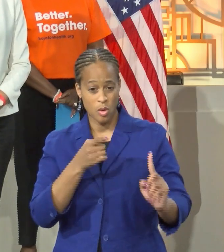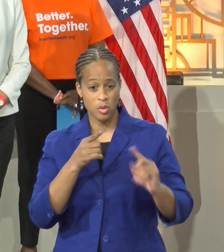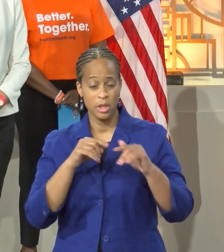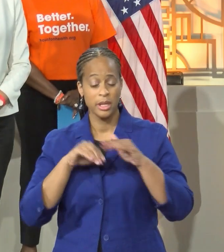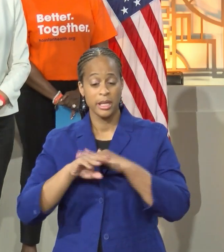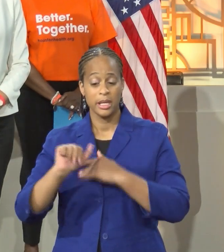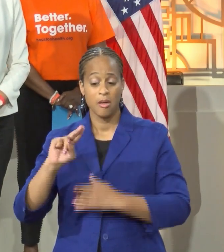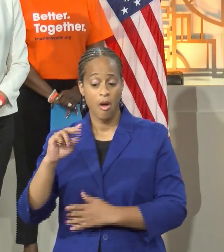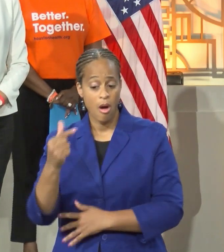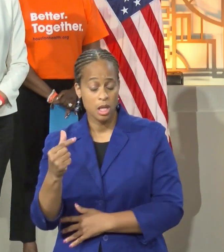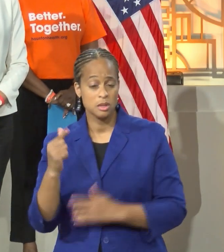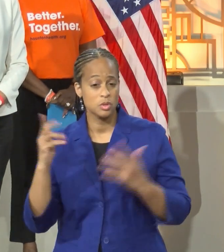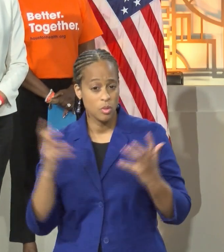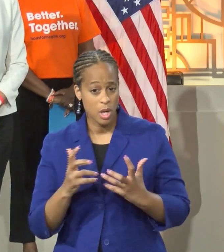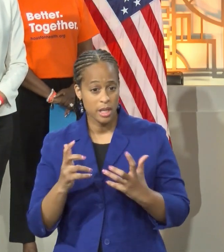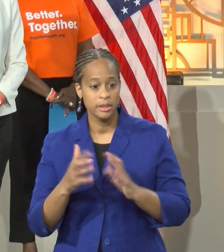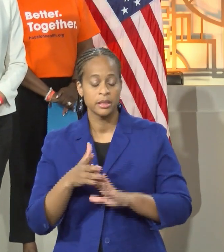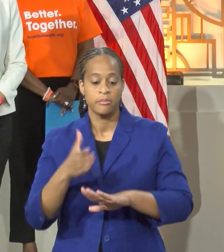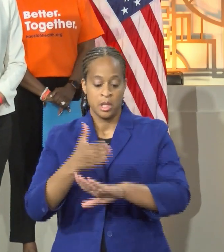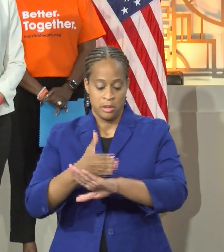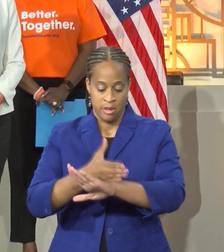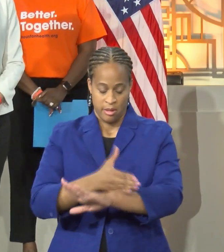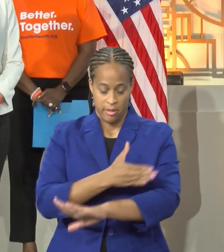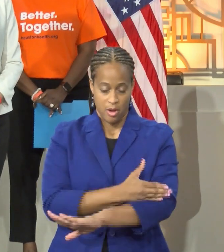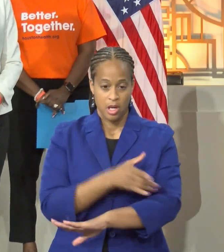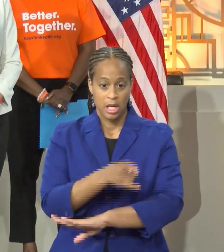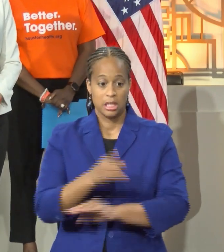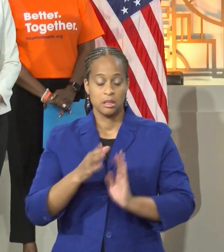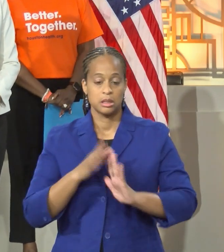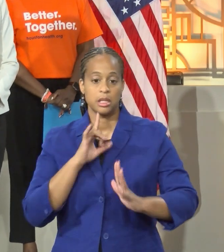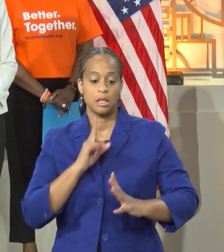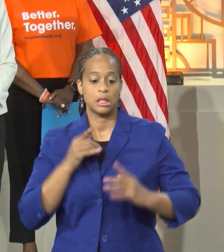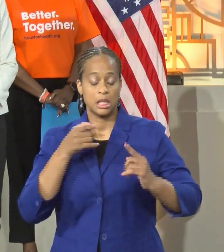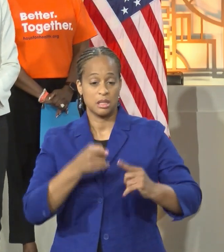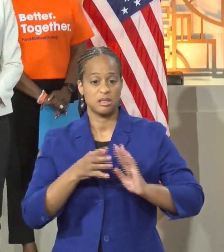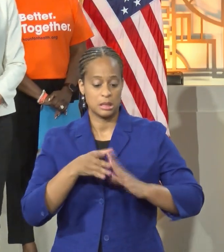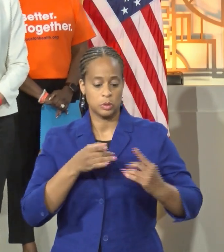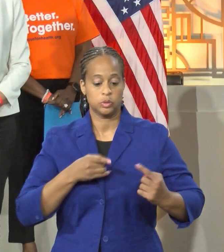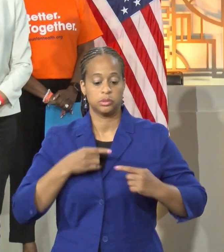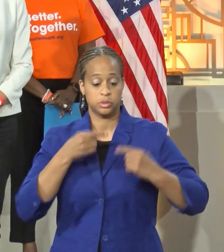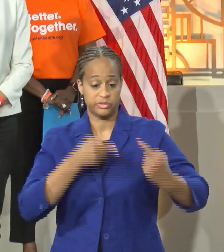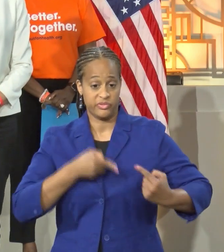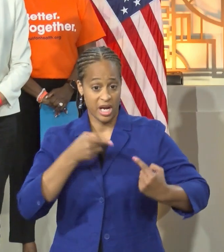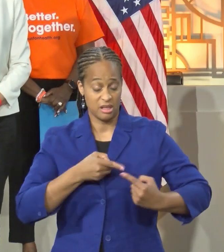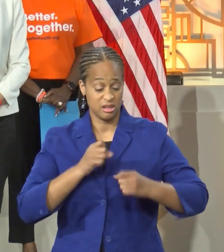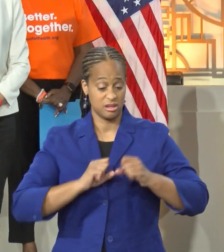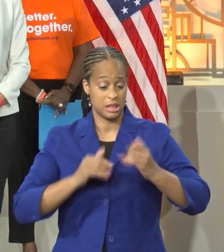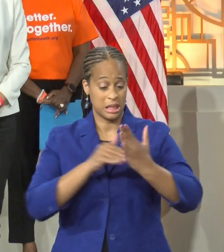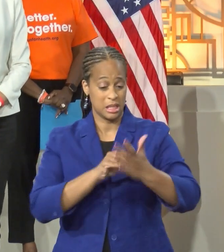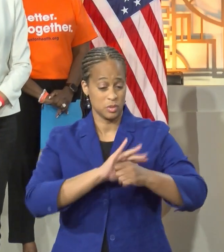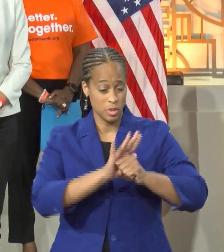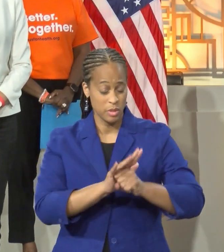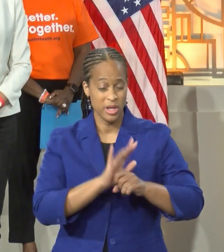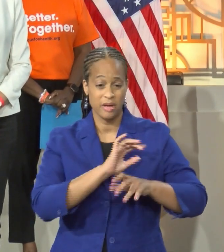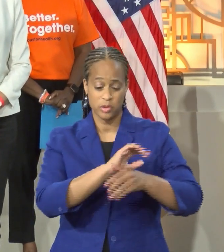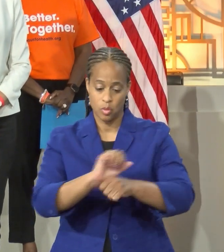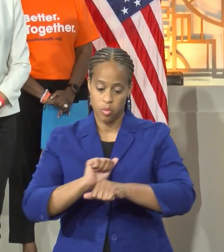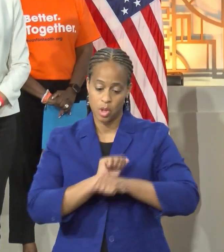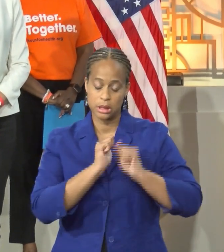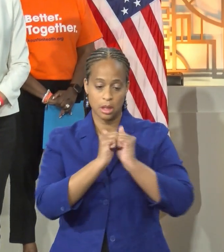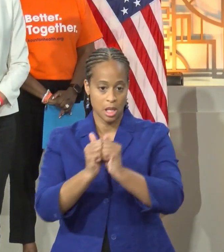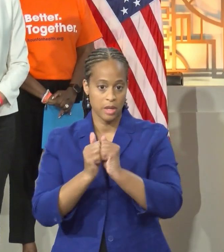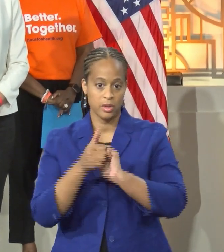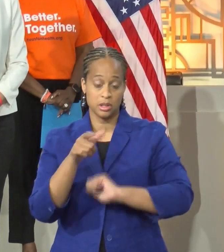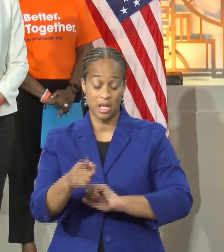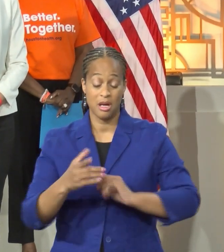August is to make progress in the fight against COVID-19. We must work together to lower the city's positivity